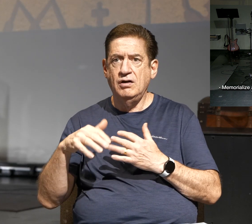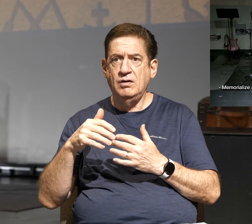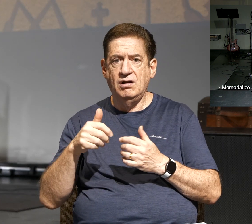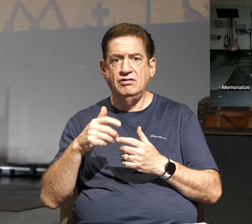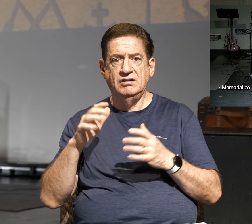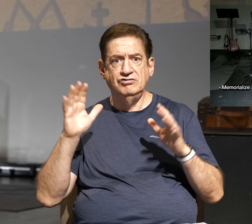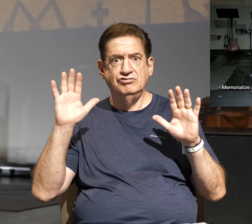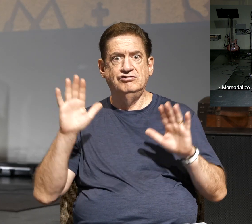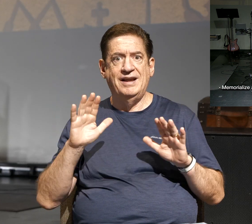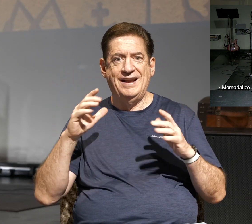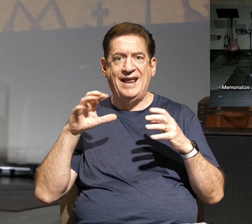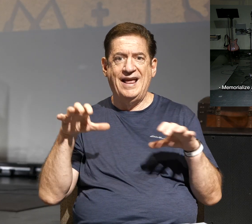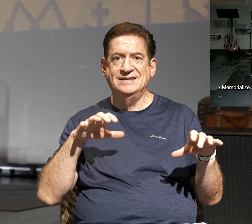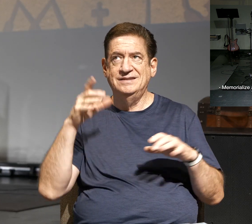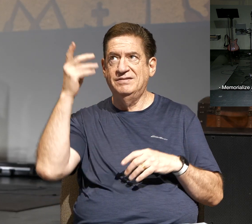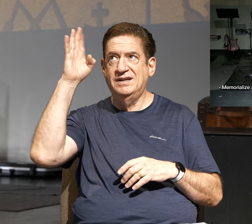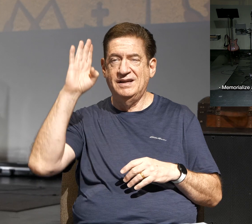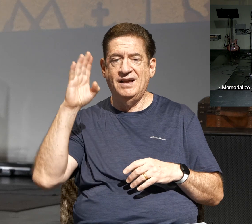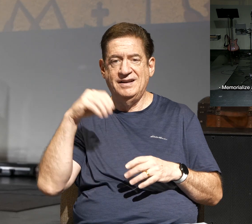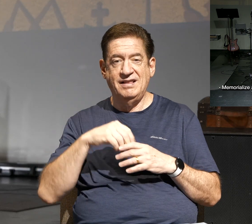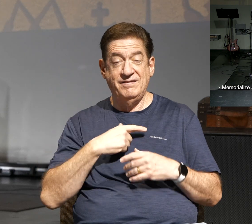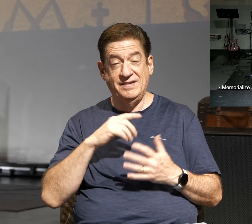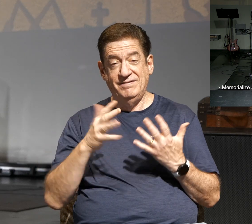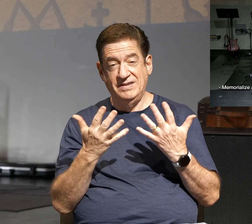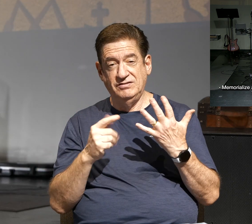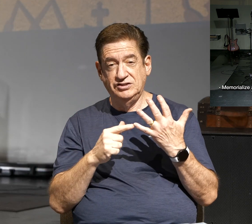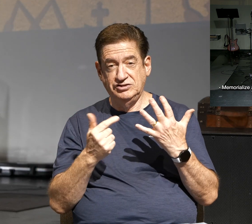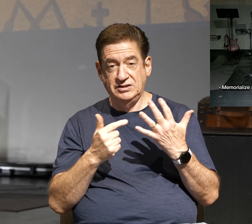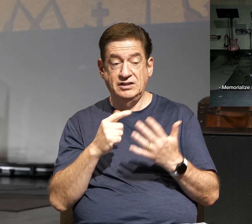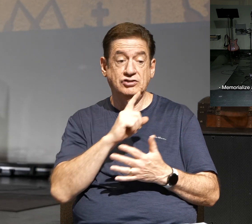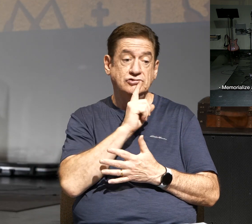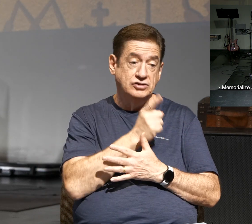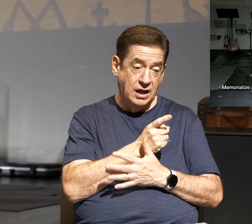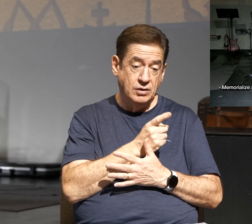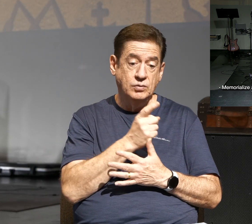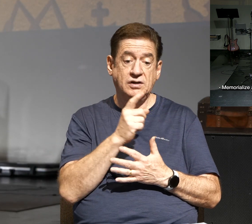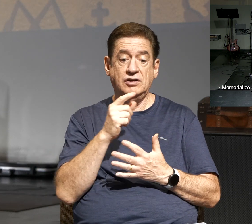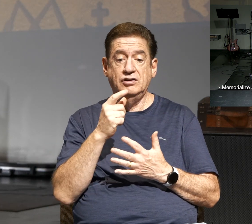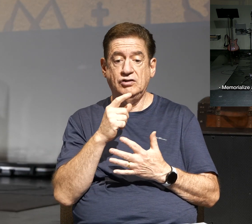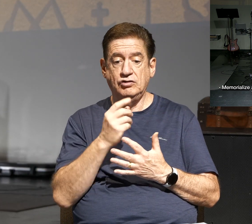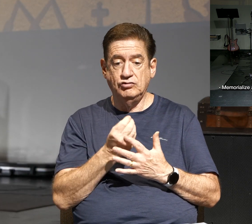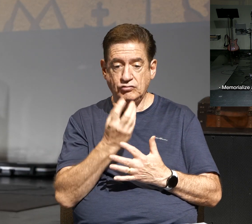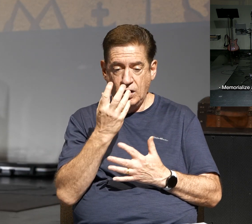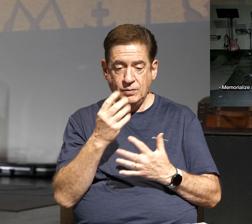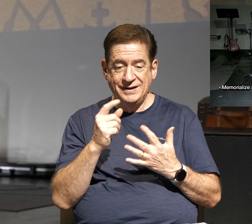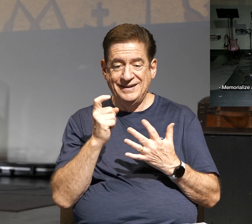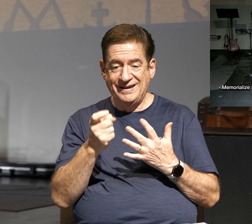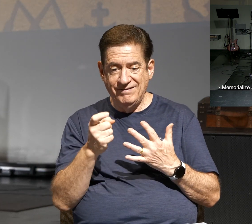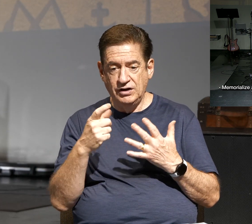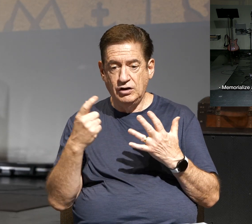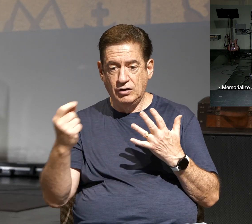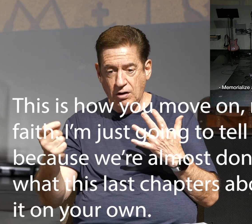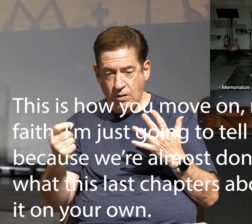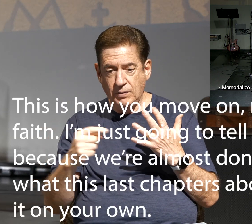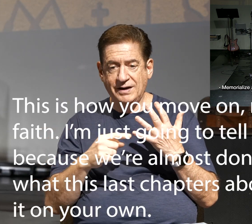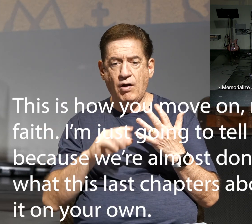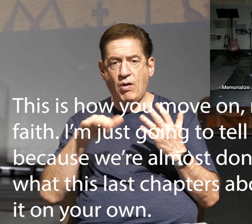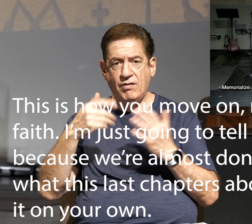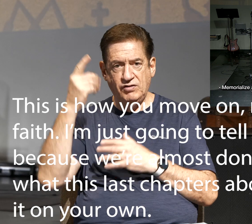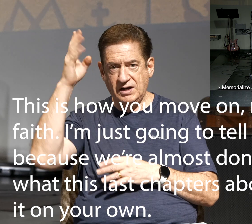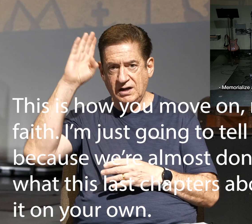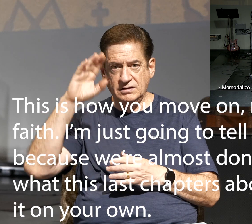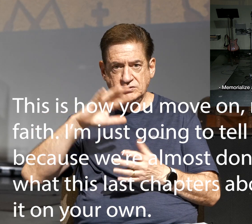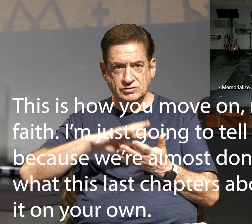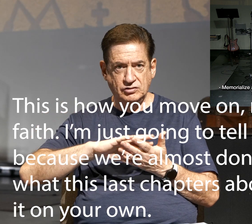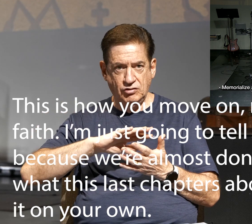life. This is that fifth G. So genuine growing, giving, going, all for God's glory. This is fullness of life. This is